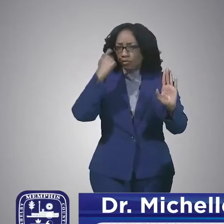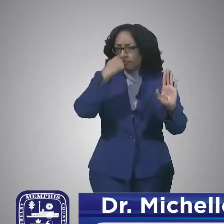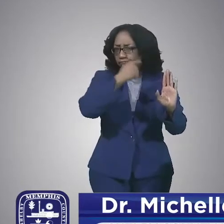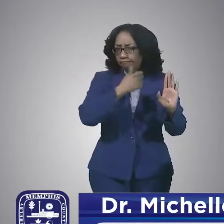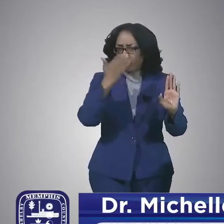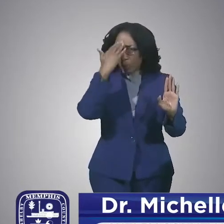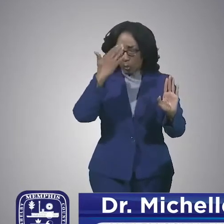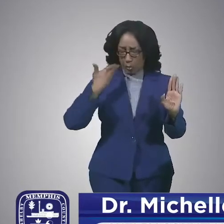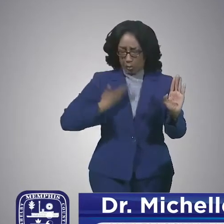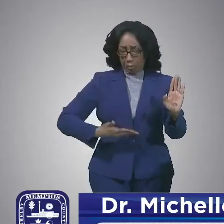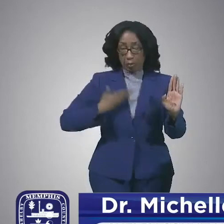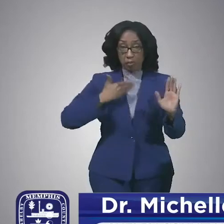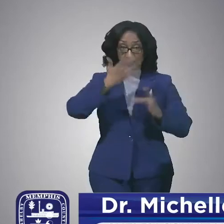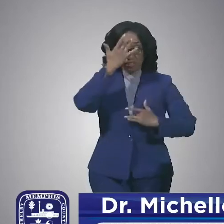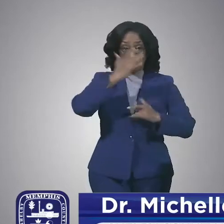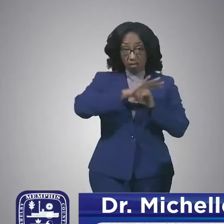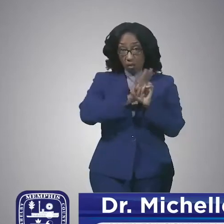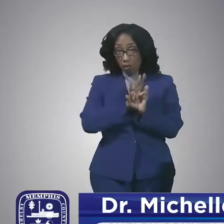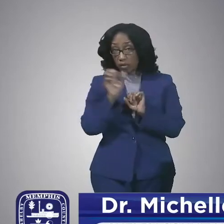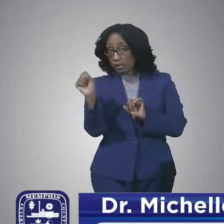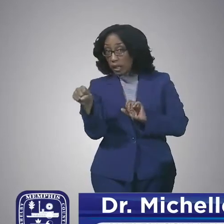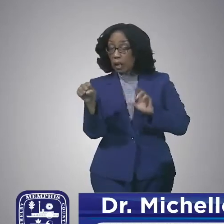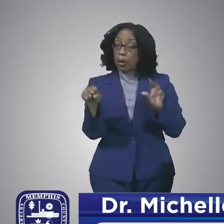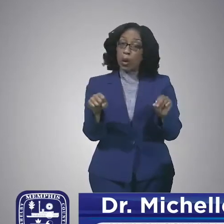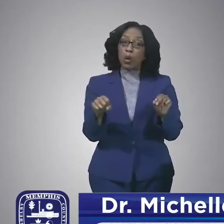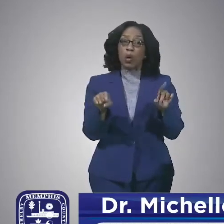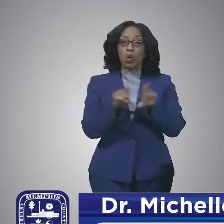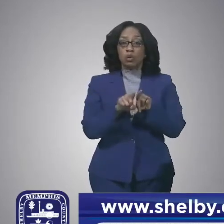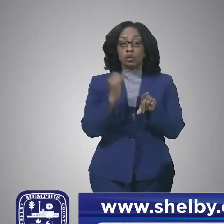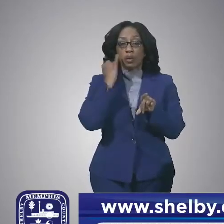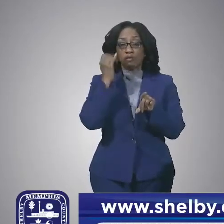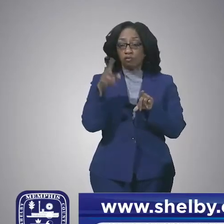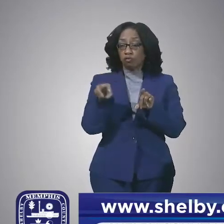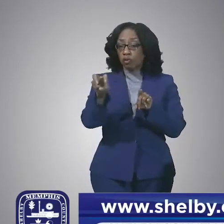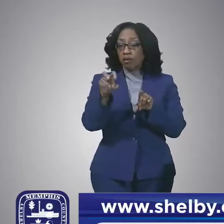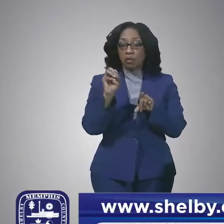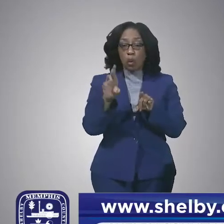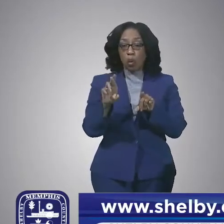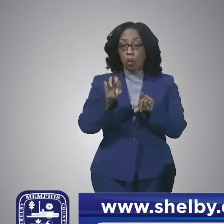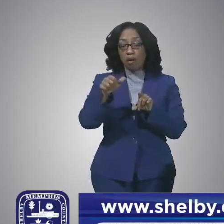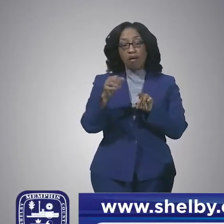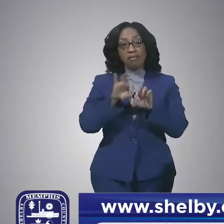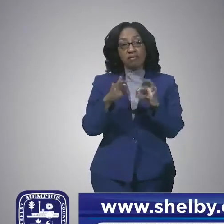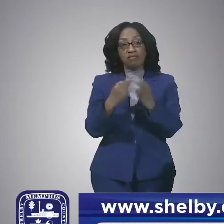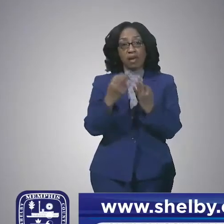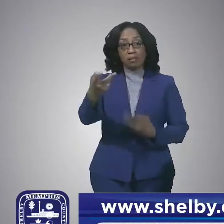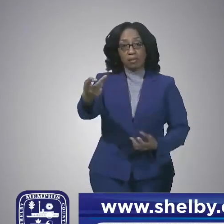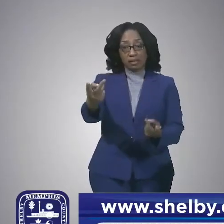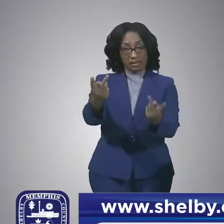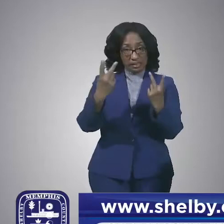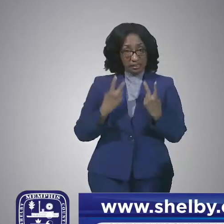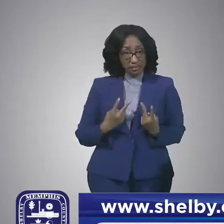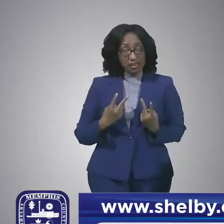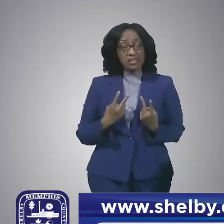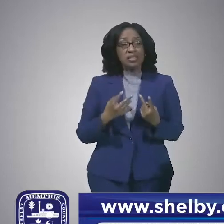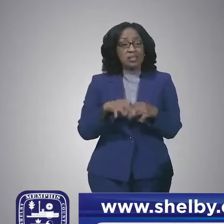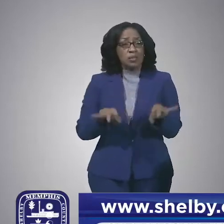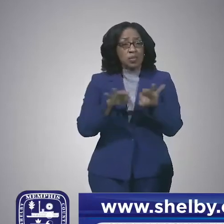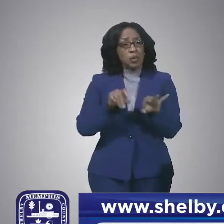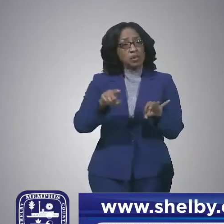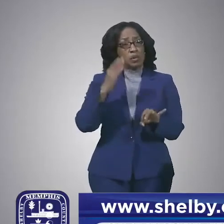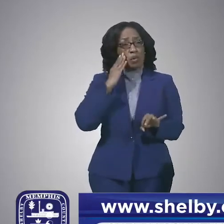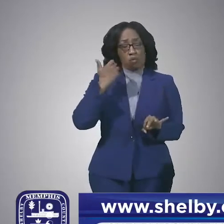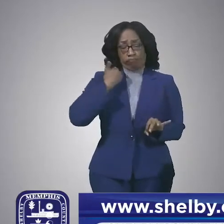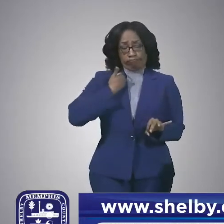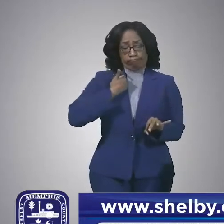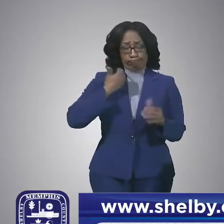family that's planning to stay in Shelby County and host other family members that are traveling, make sure everybody knows their status, preferably